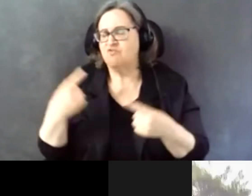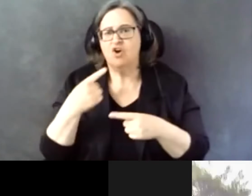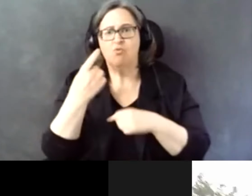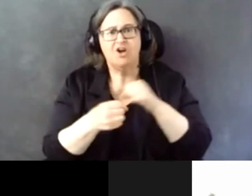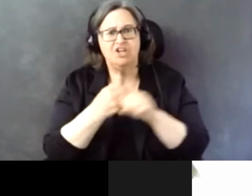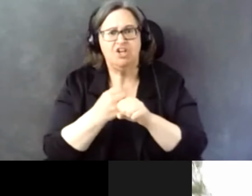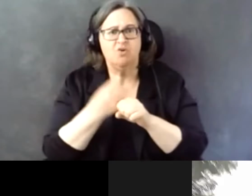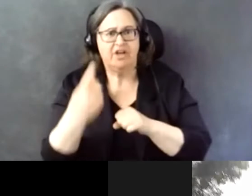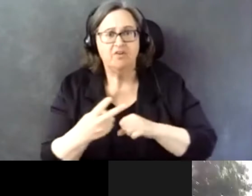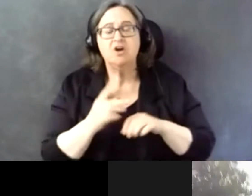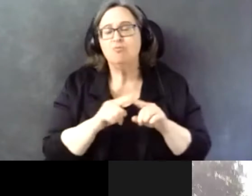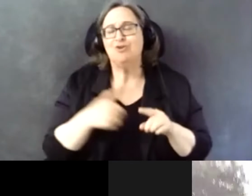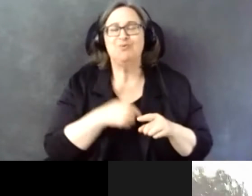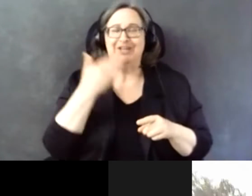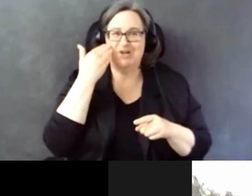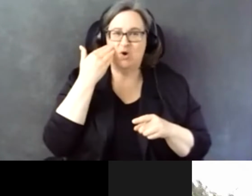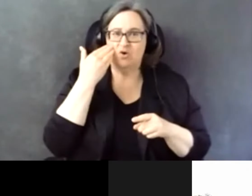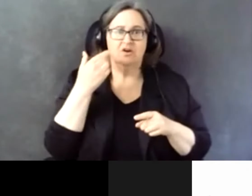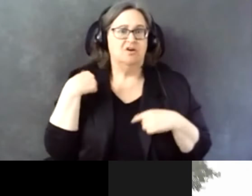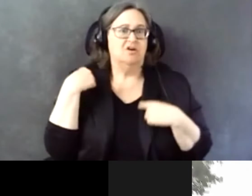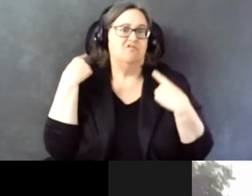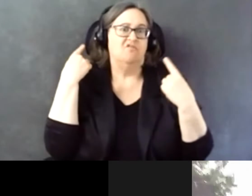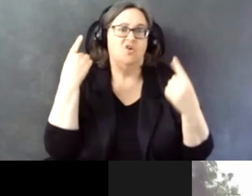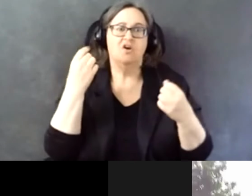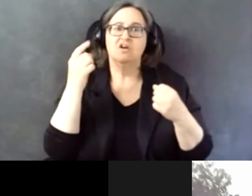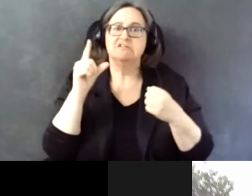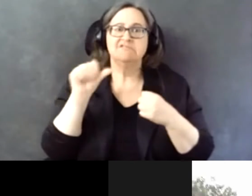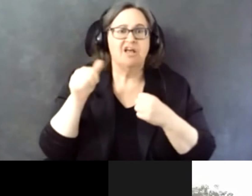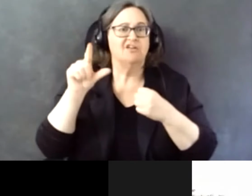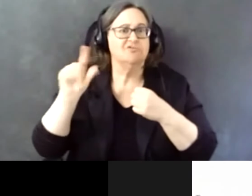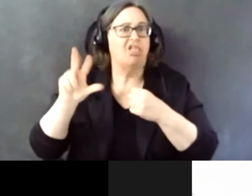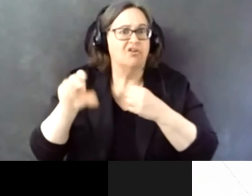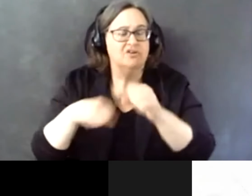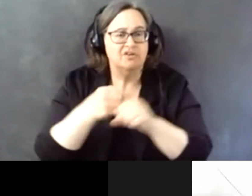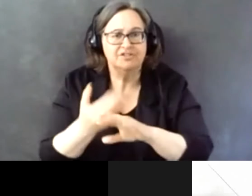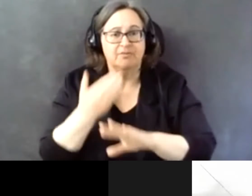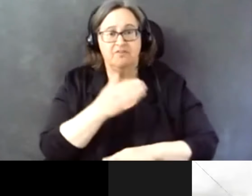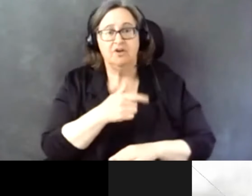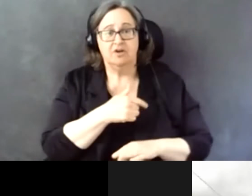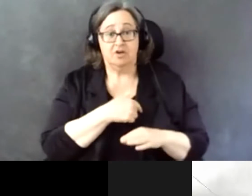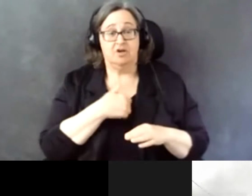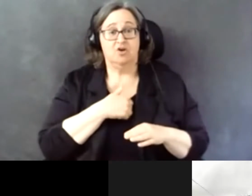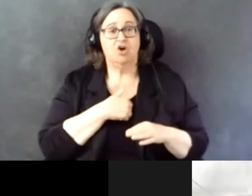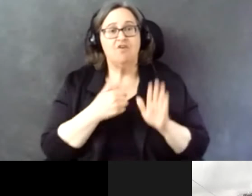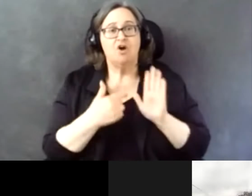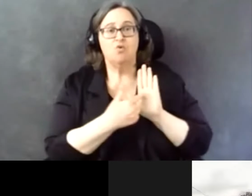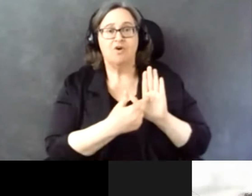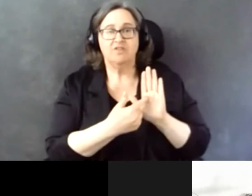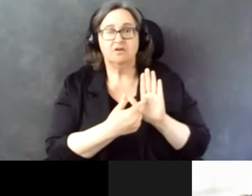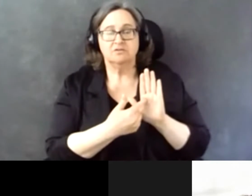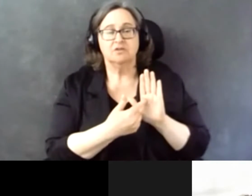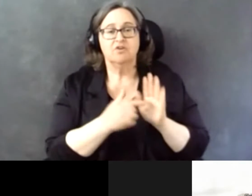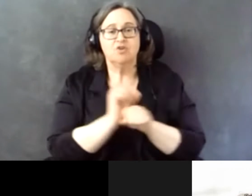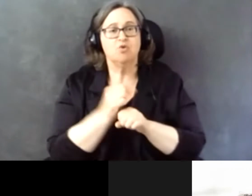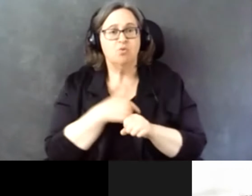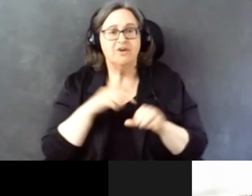particular but we as we all know for decades before that um i am a a reflection of the work that